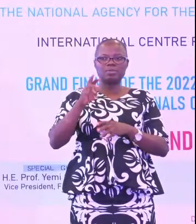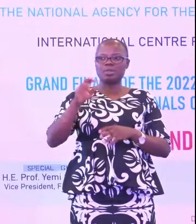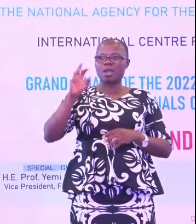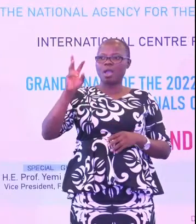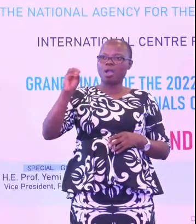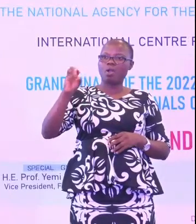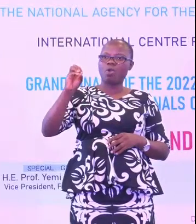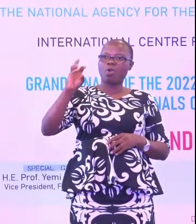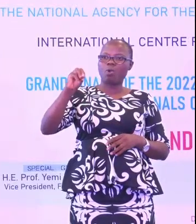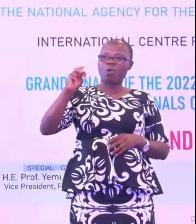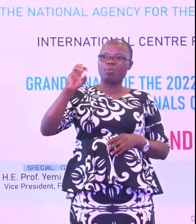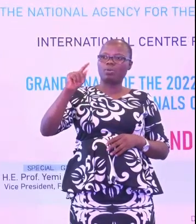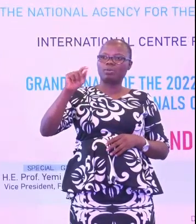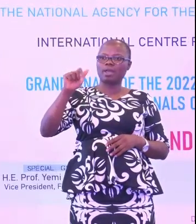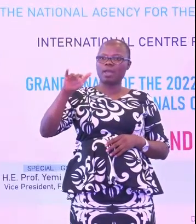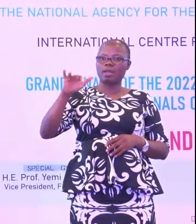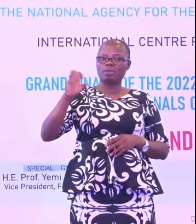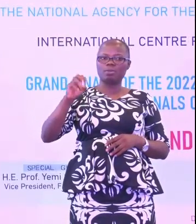You're welcome.